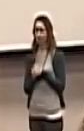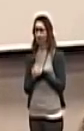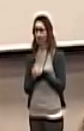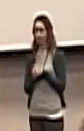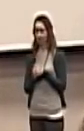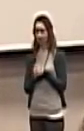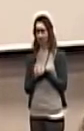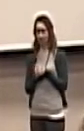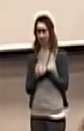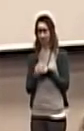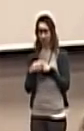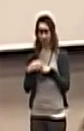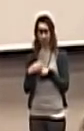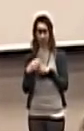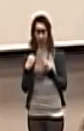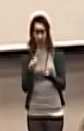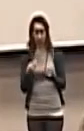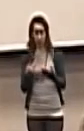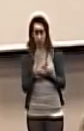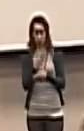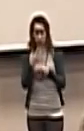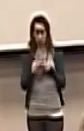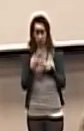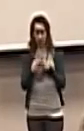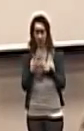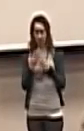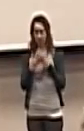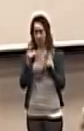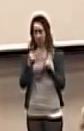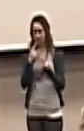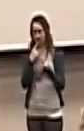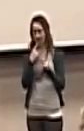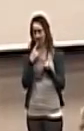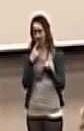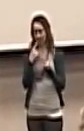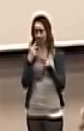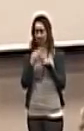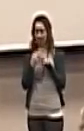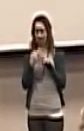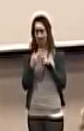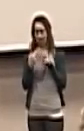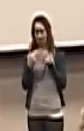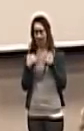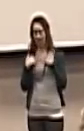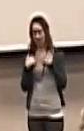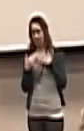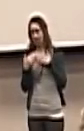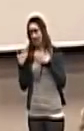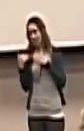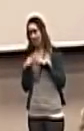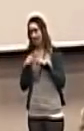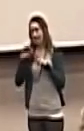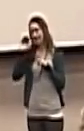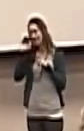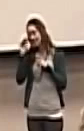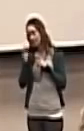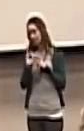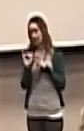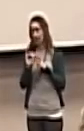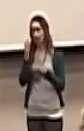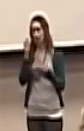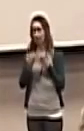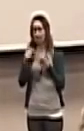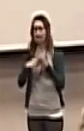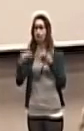name. Some would argue that the name had been in existence prior, but it seems most likely that this